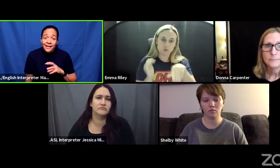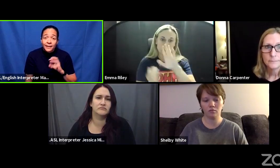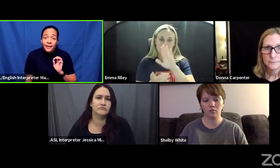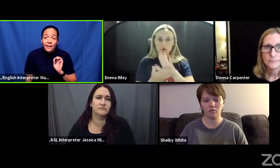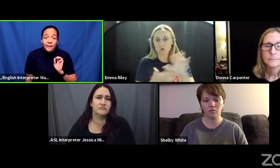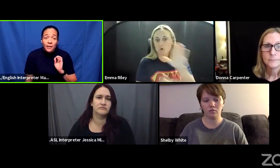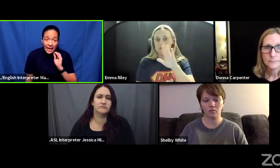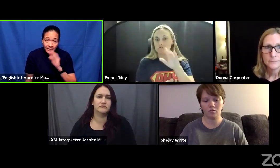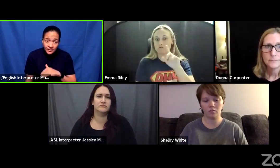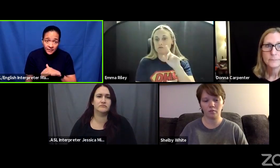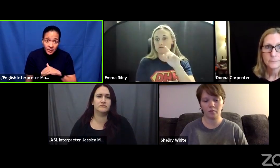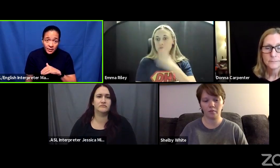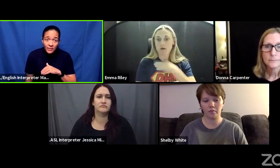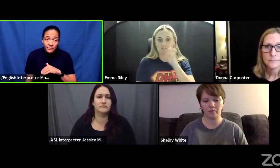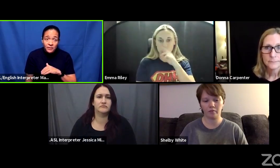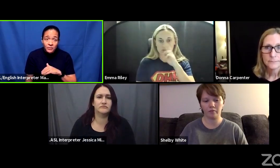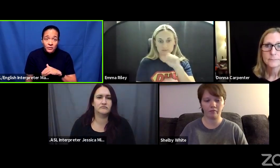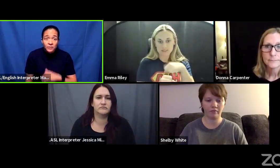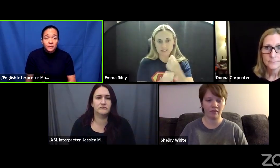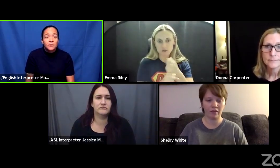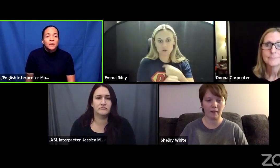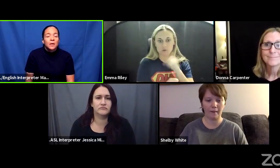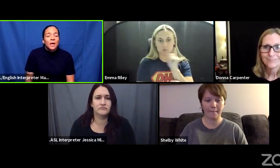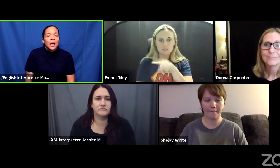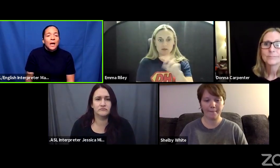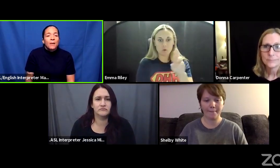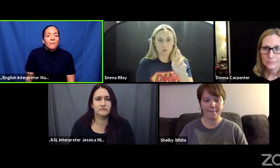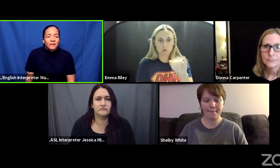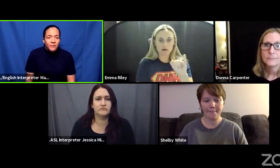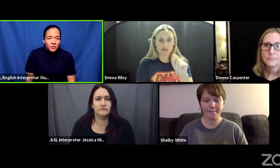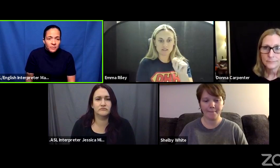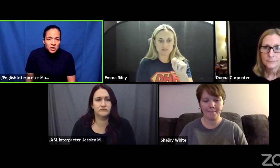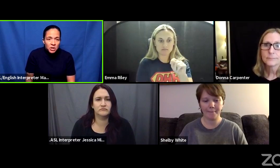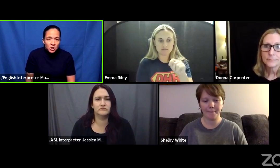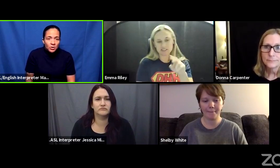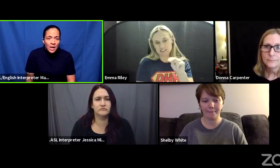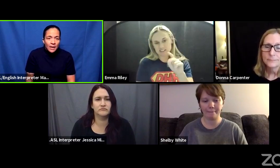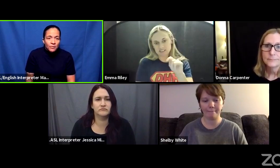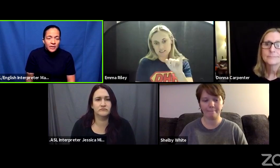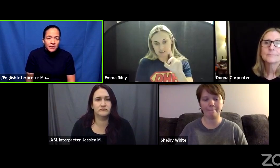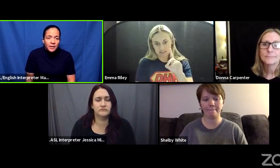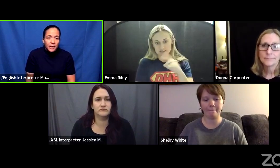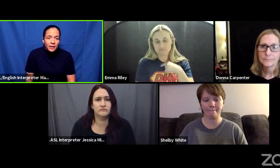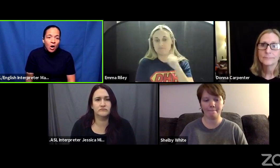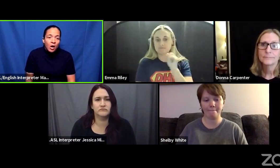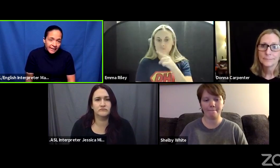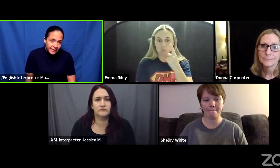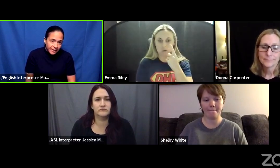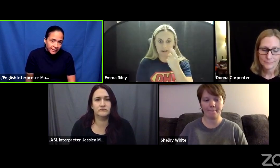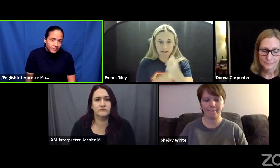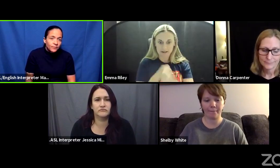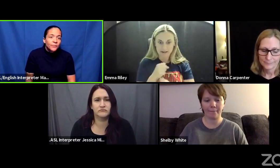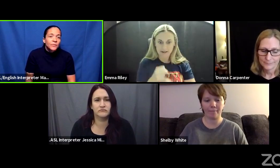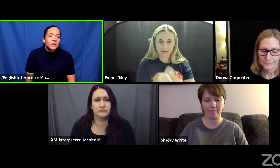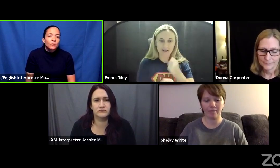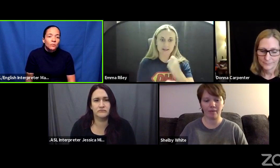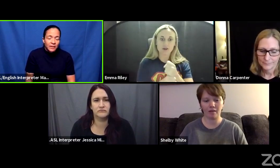and take classes there at the public schools. My freshman year, I went to